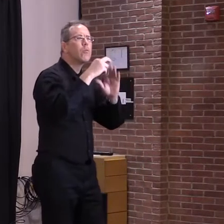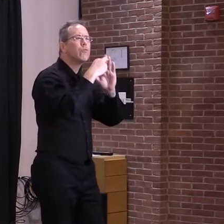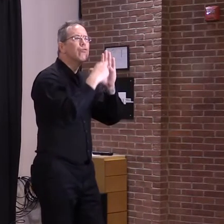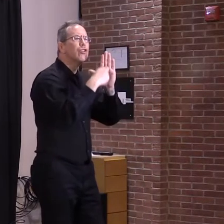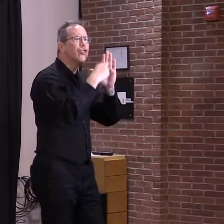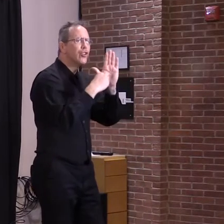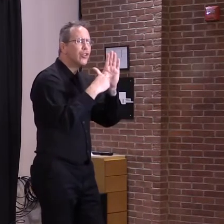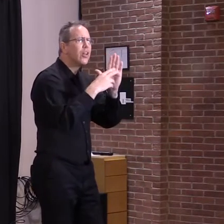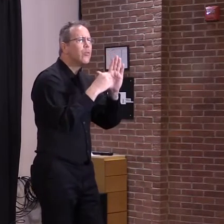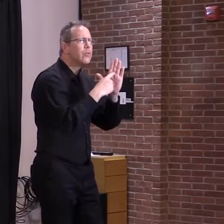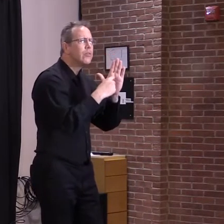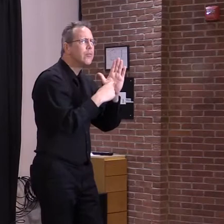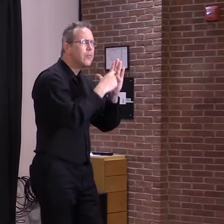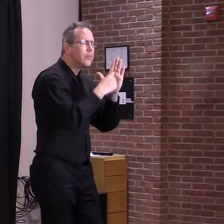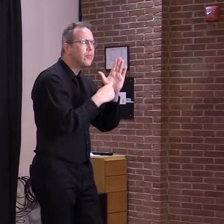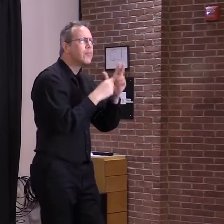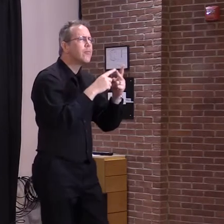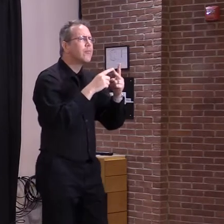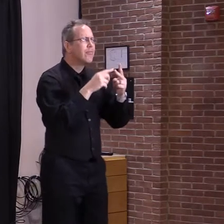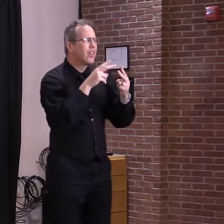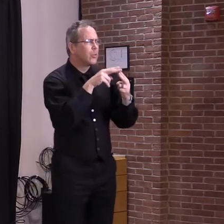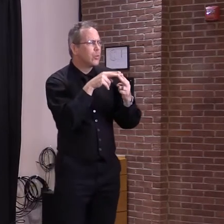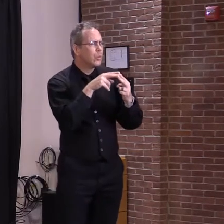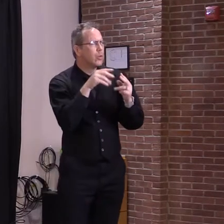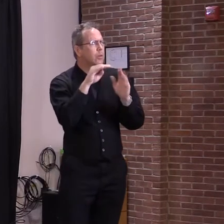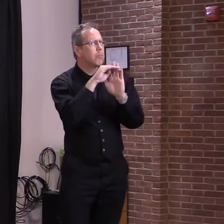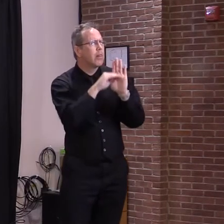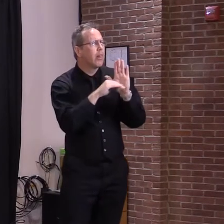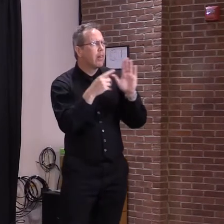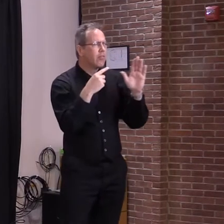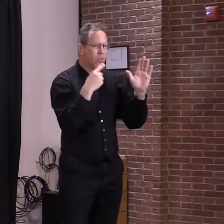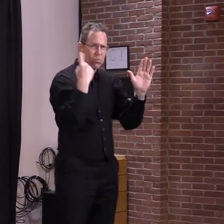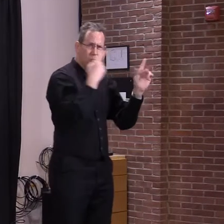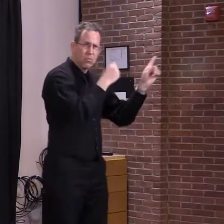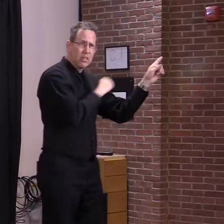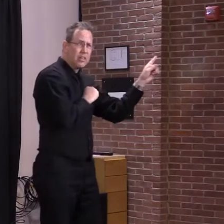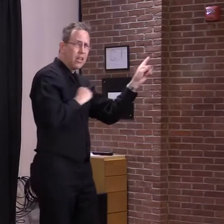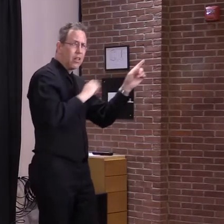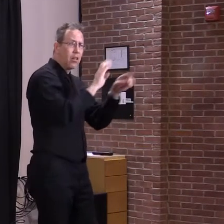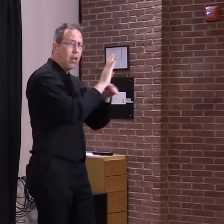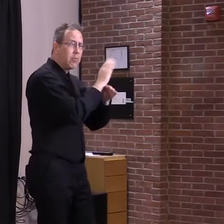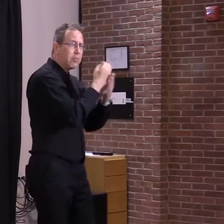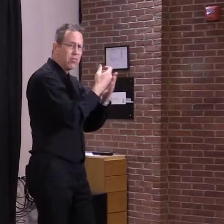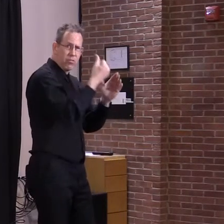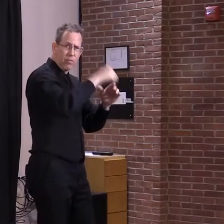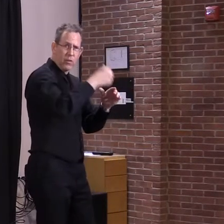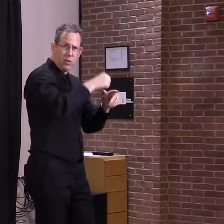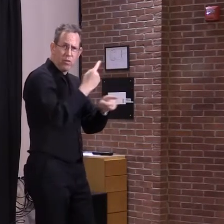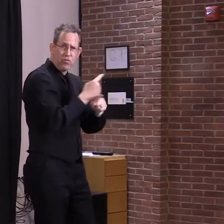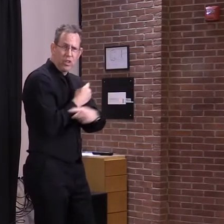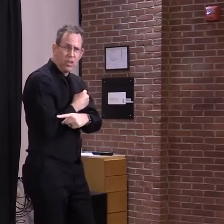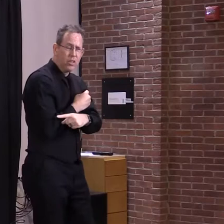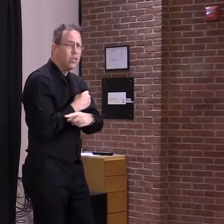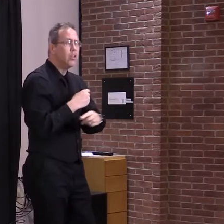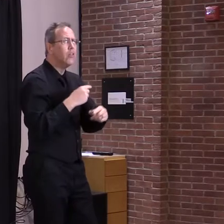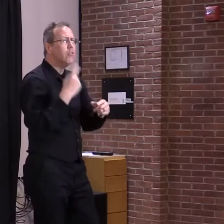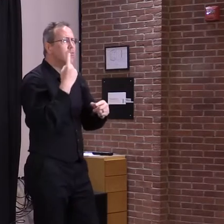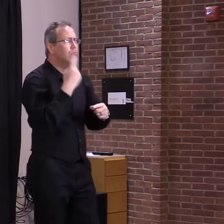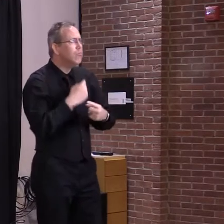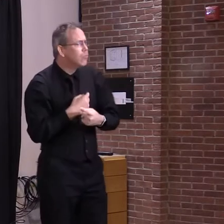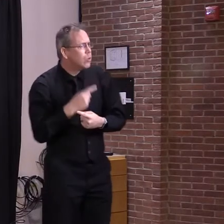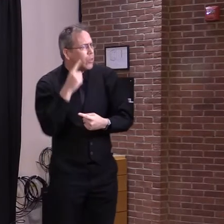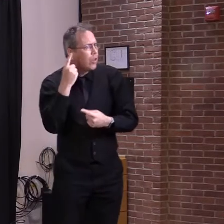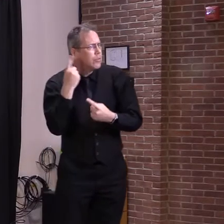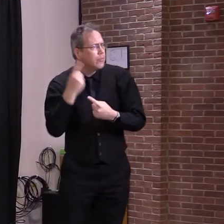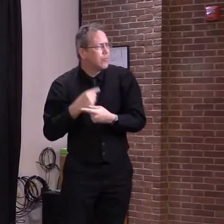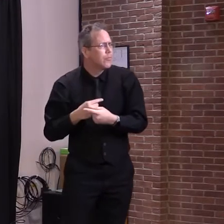which bill is in the Senate economic package that you vetoed prior? There's some provisions within the